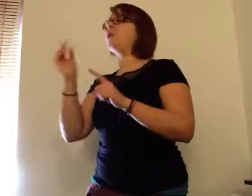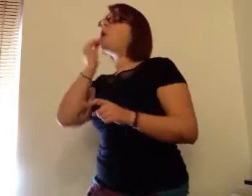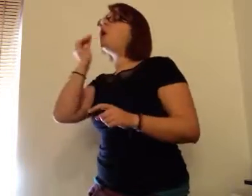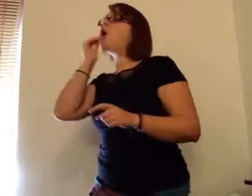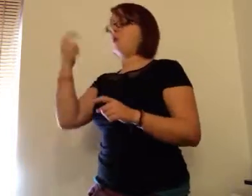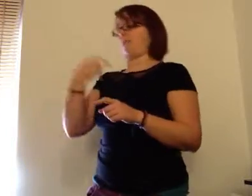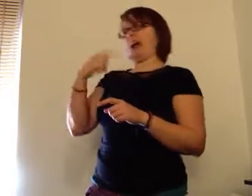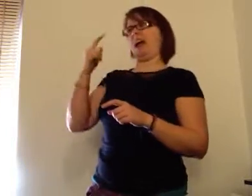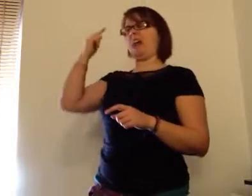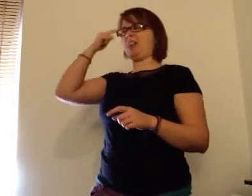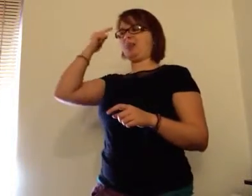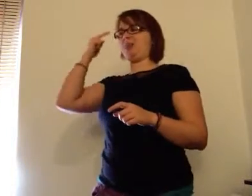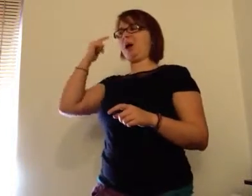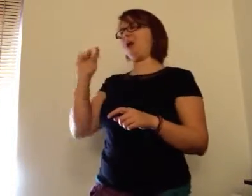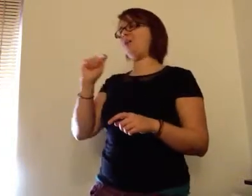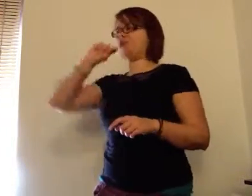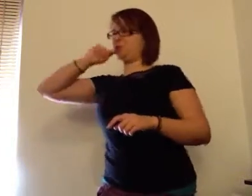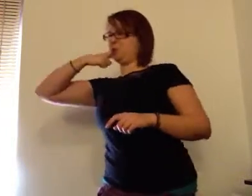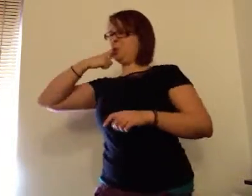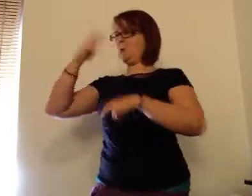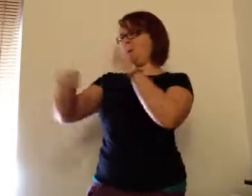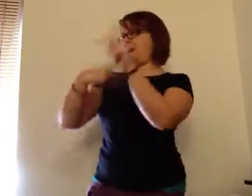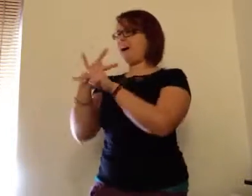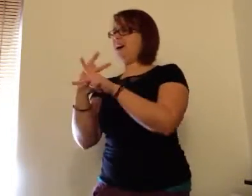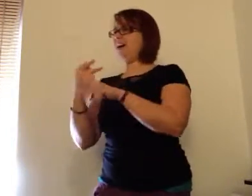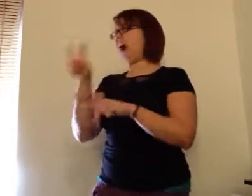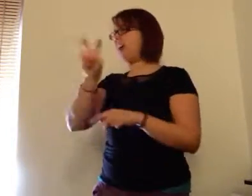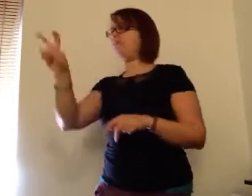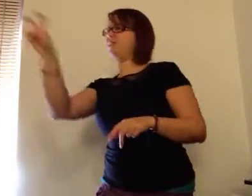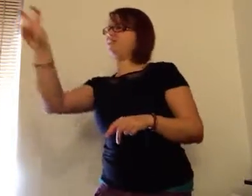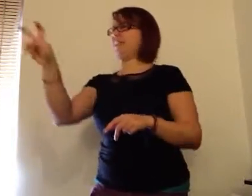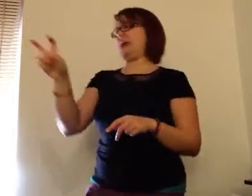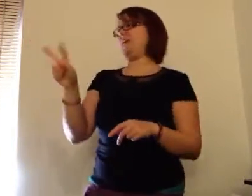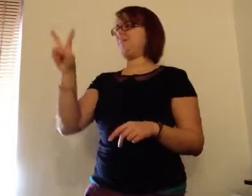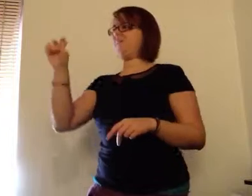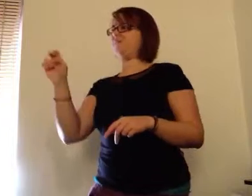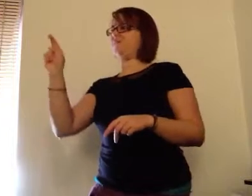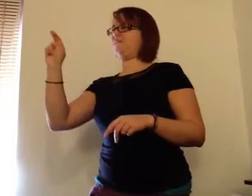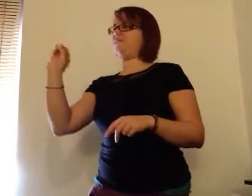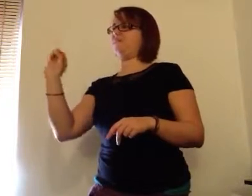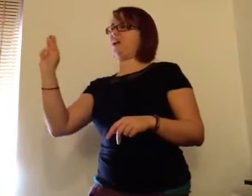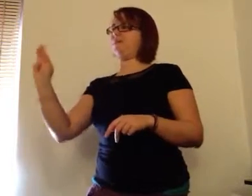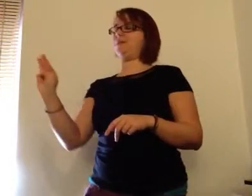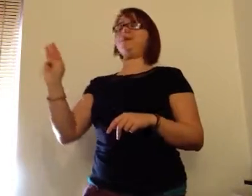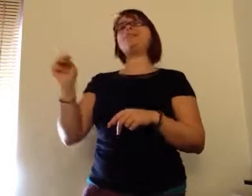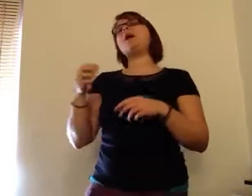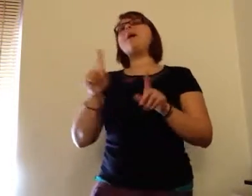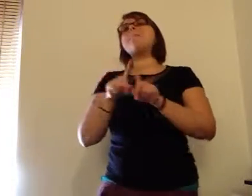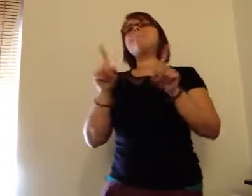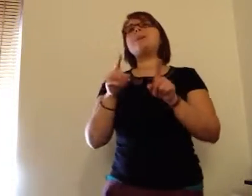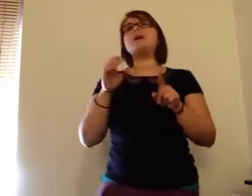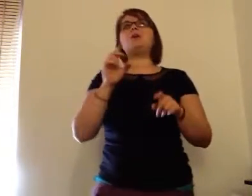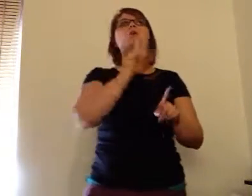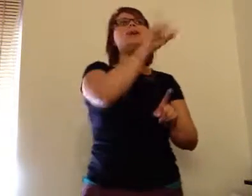venomous? Um, but later we checked in with Clark. He said it probably was not venomous.